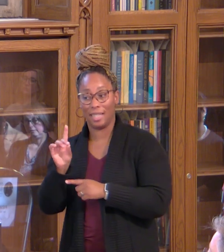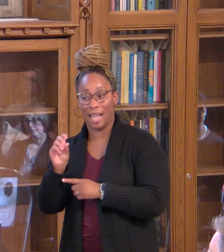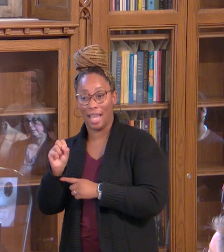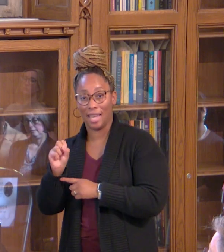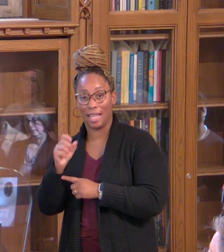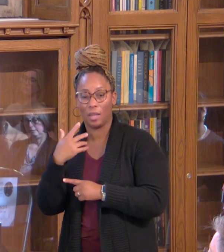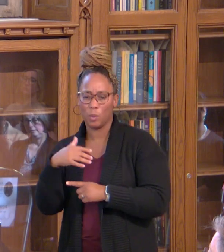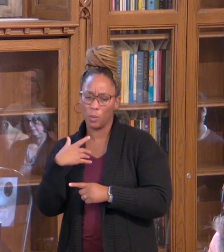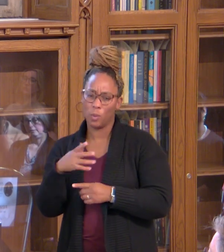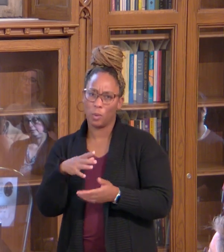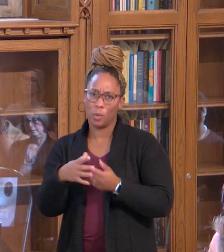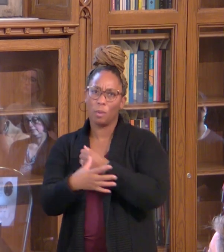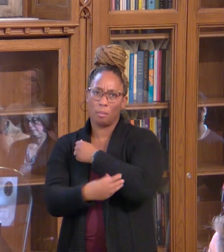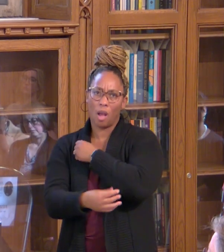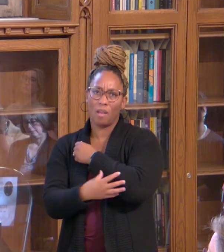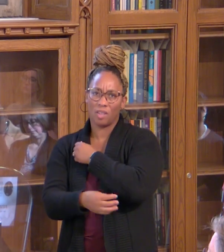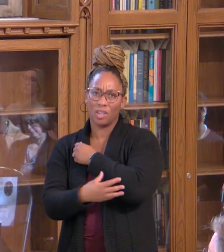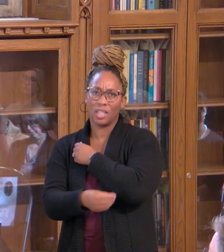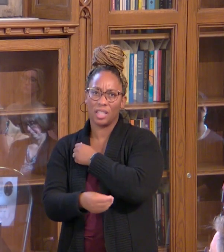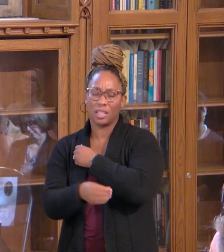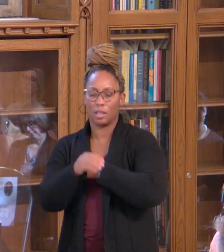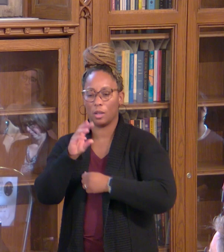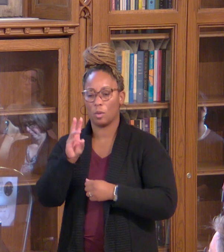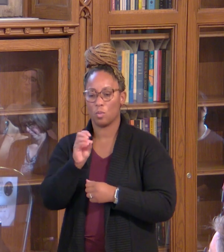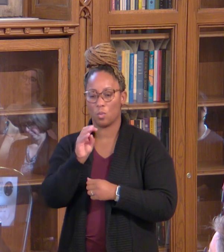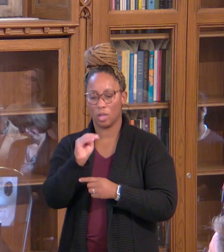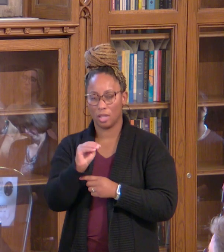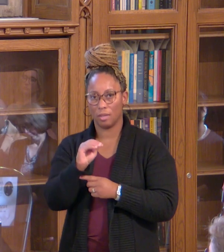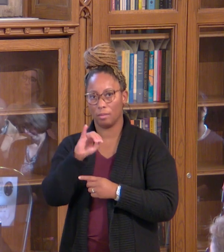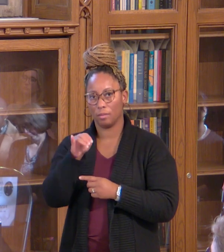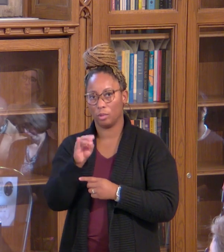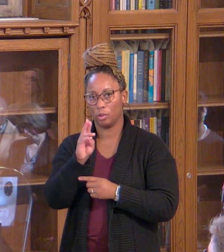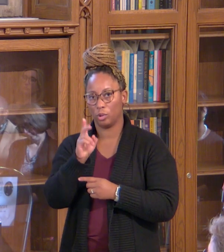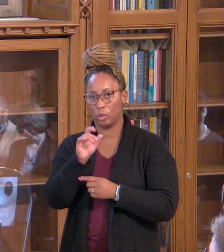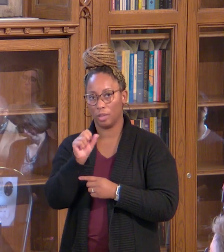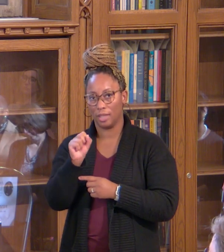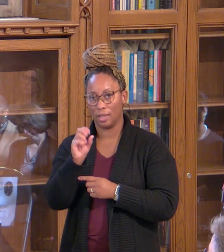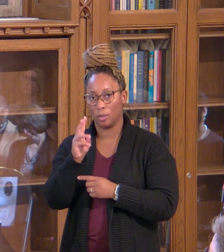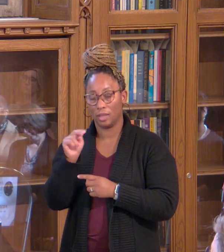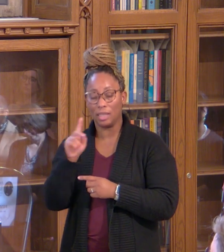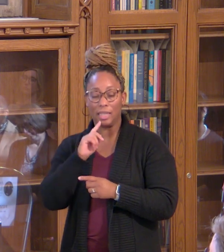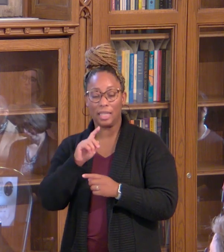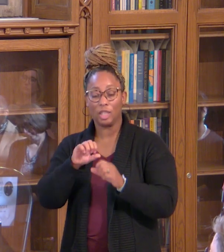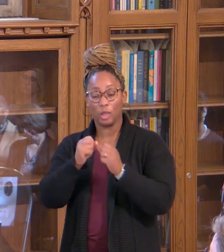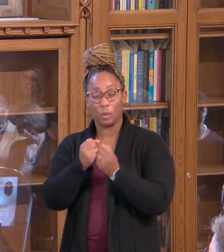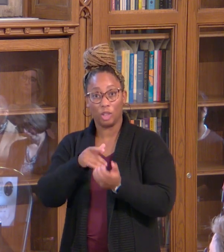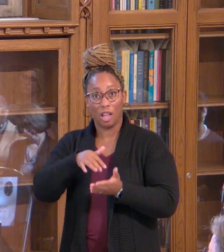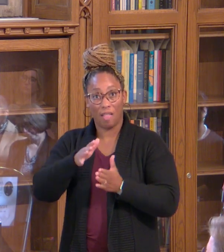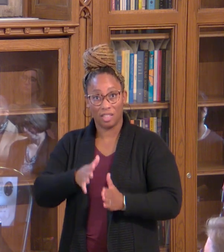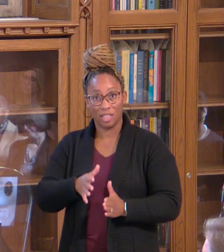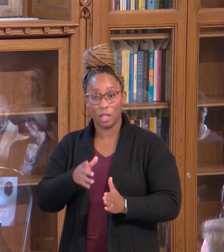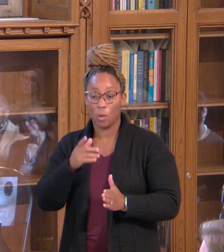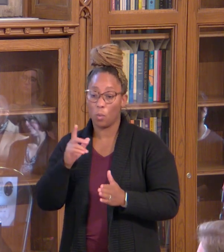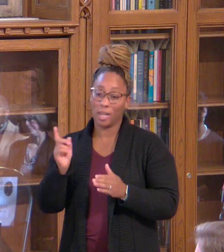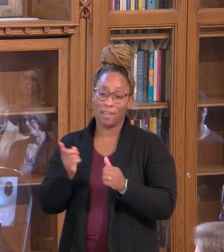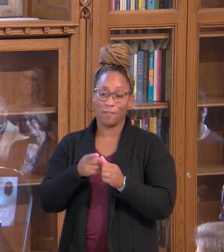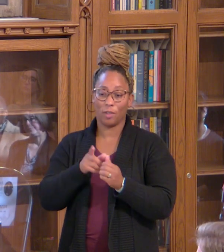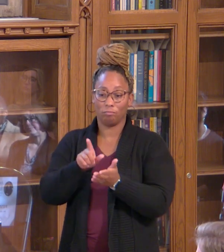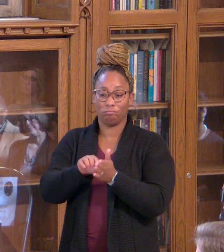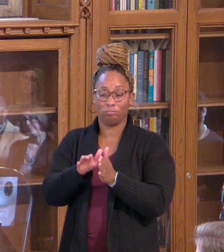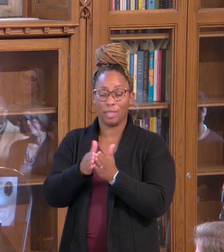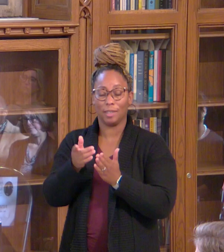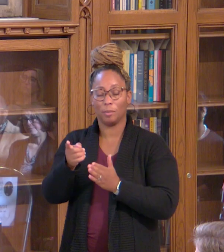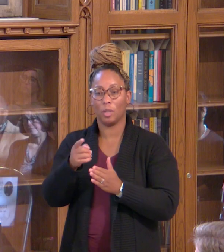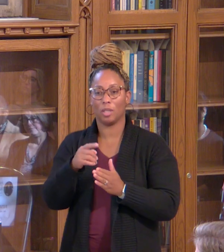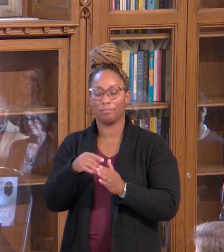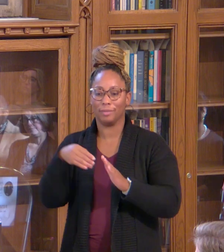is growing poverty as William Julius Wilson the the sociologist when he first came out with his book The